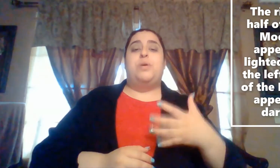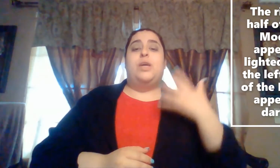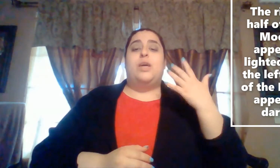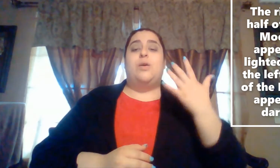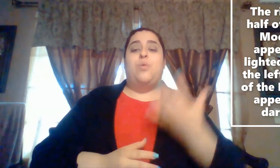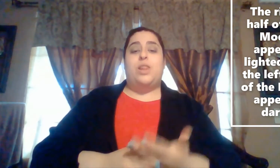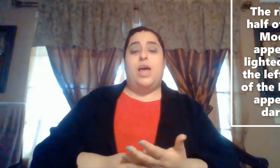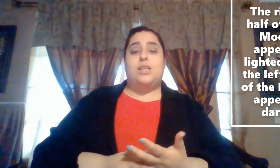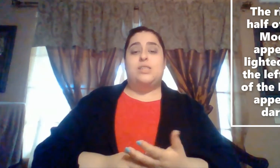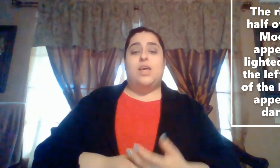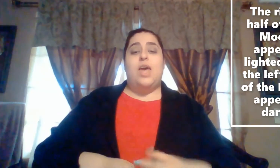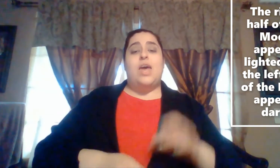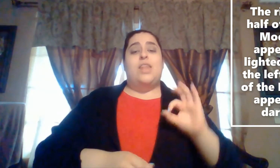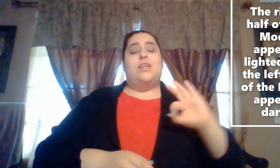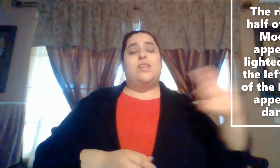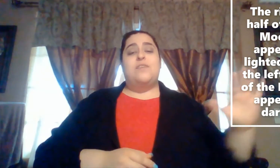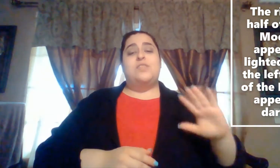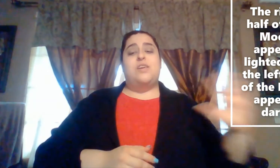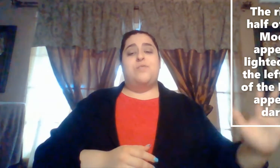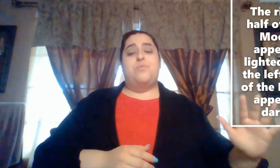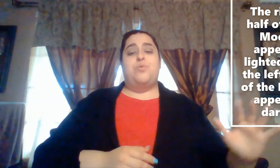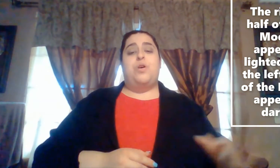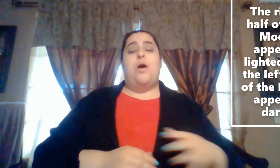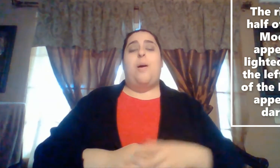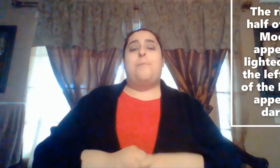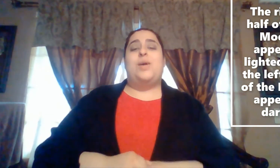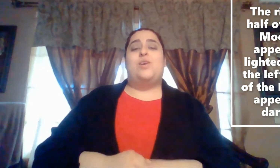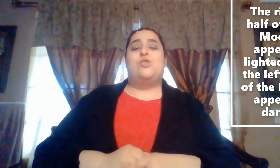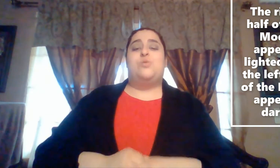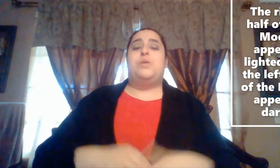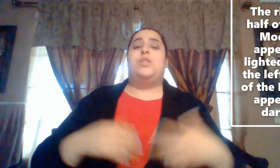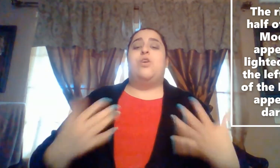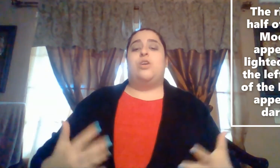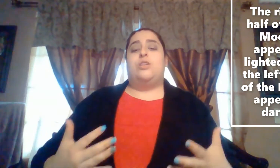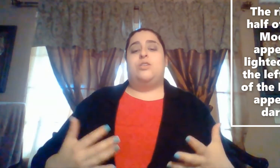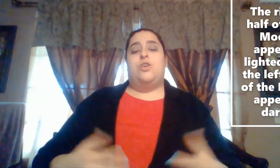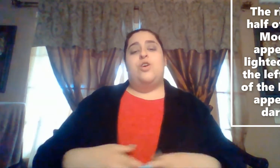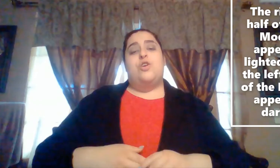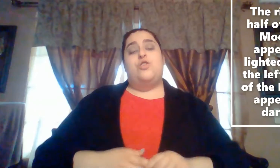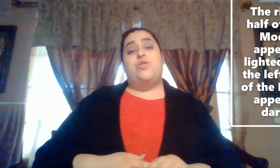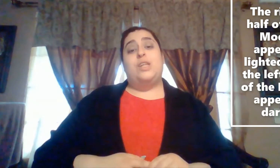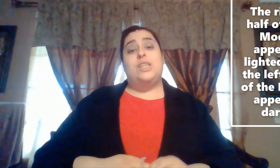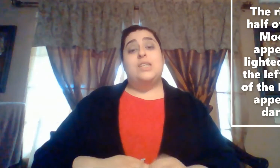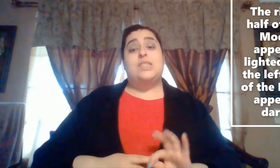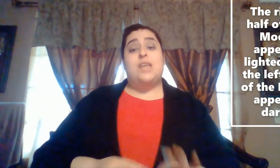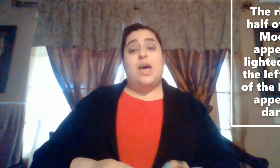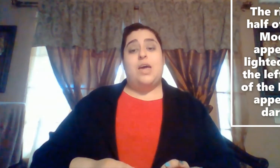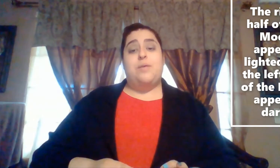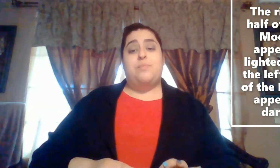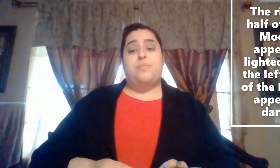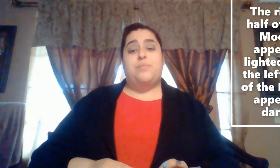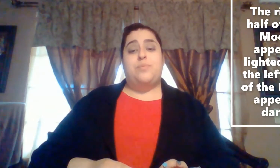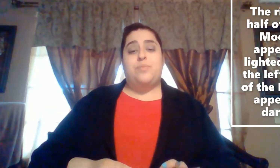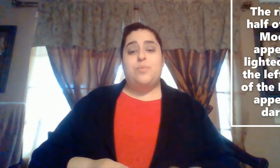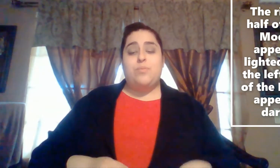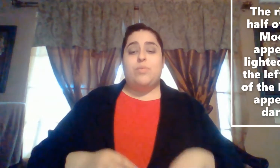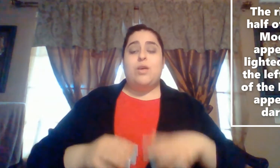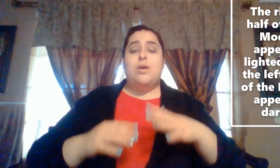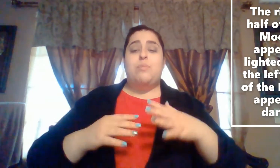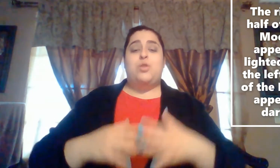be with light, and the left side of the moon appears to be dark. During this time,